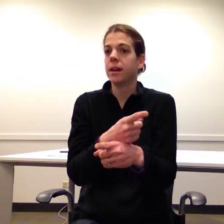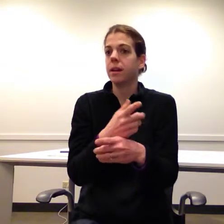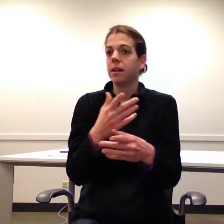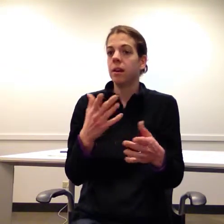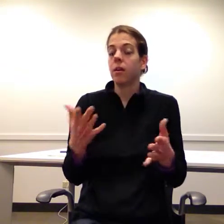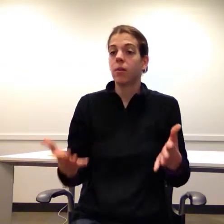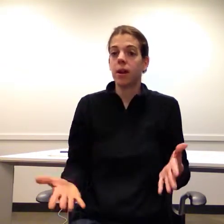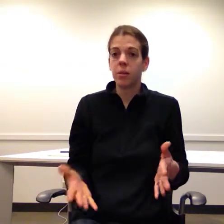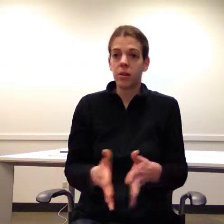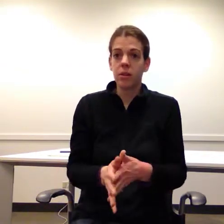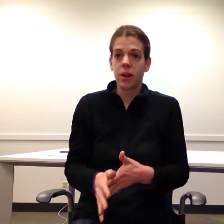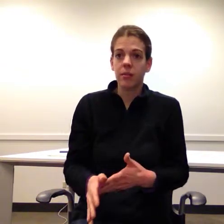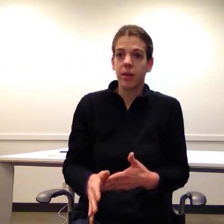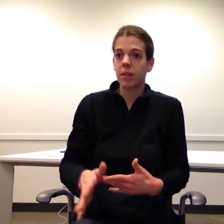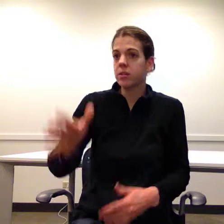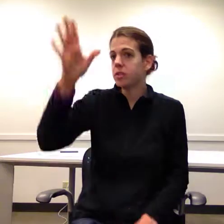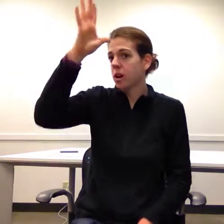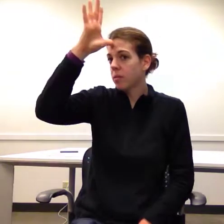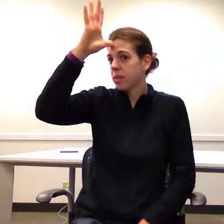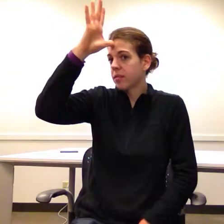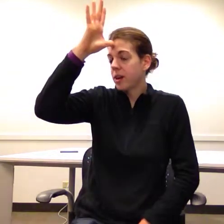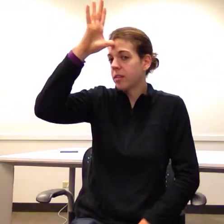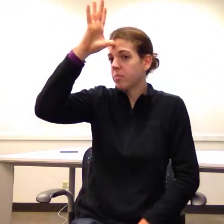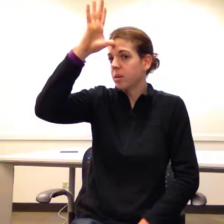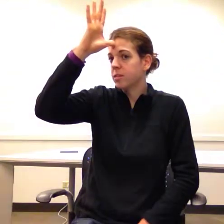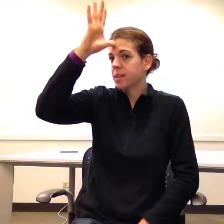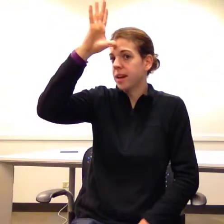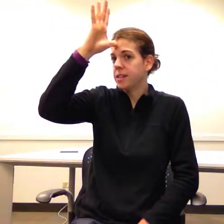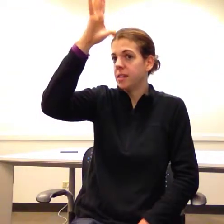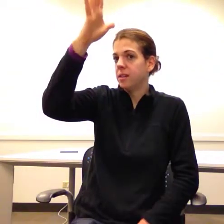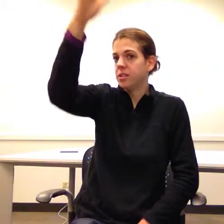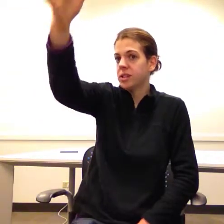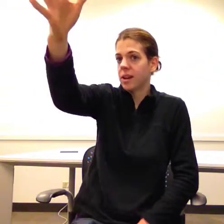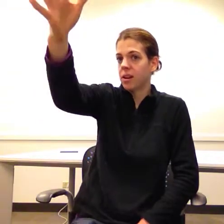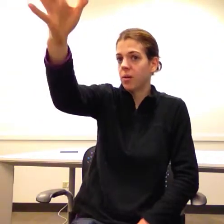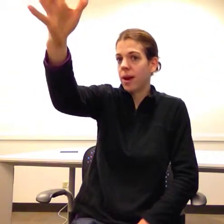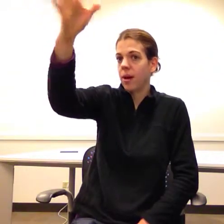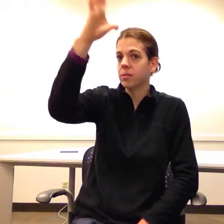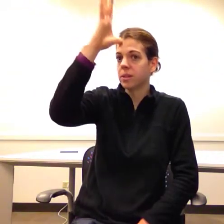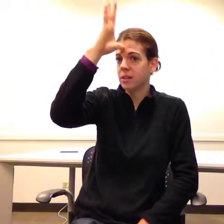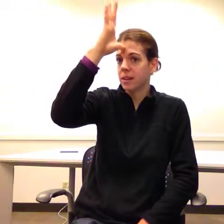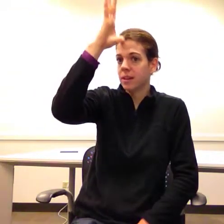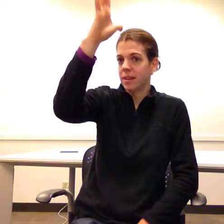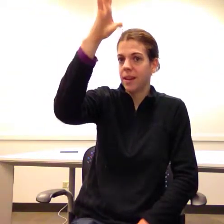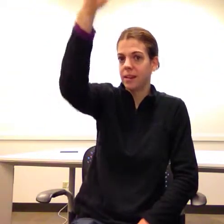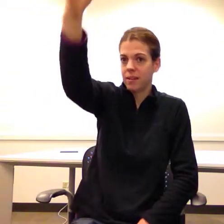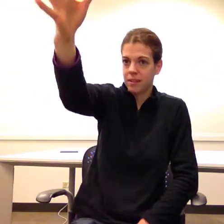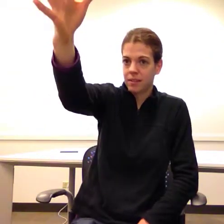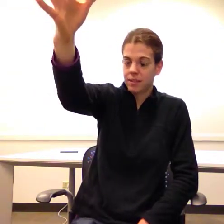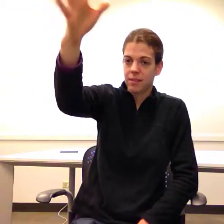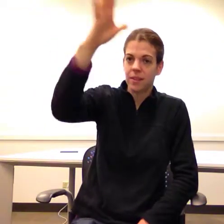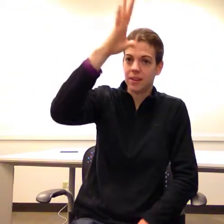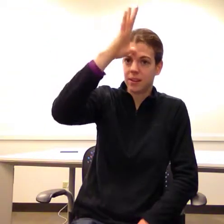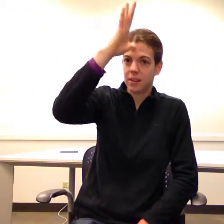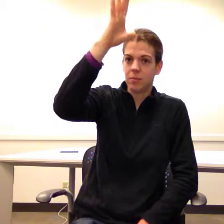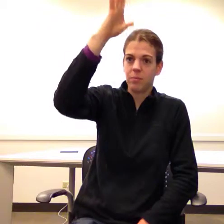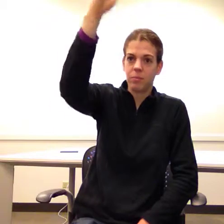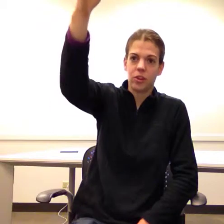sign grandmother, grandfather, you start with the father and mother signs, and then you just kind of go out like this, like